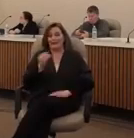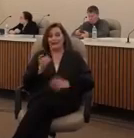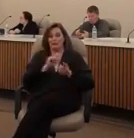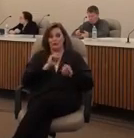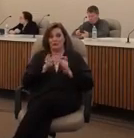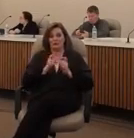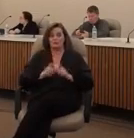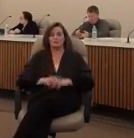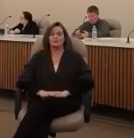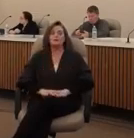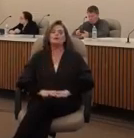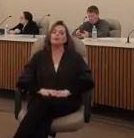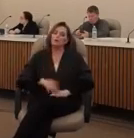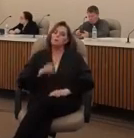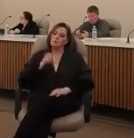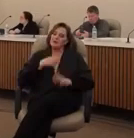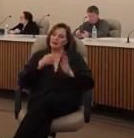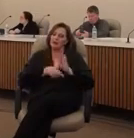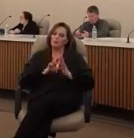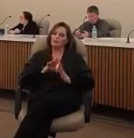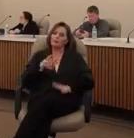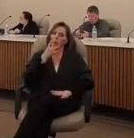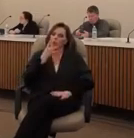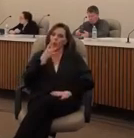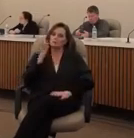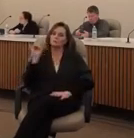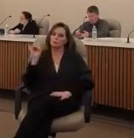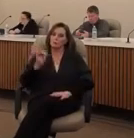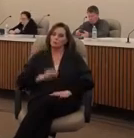at the lighting as well if that's necessary.